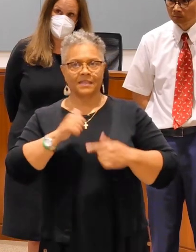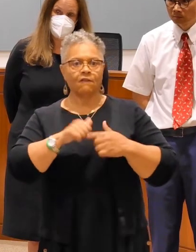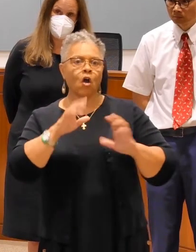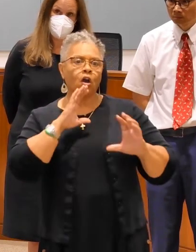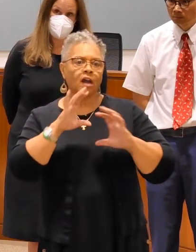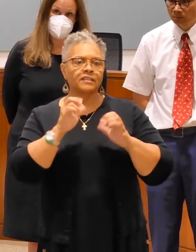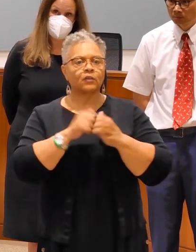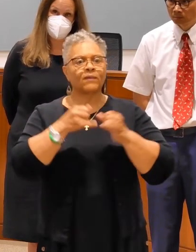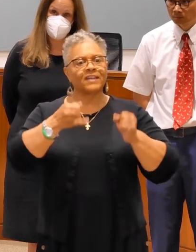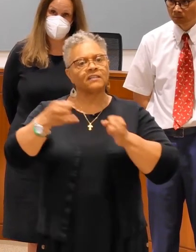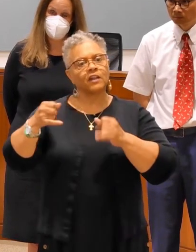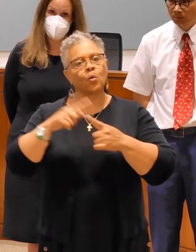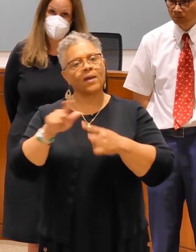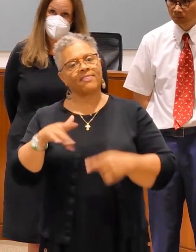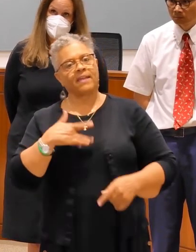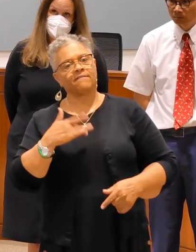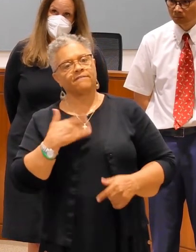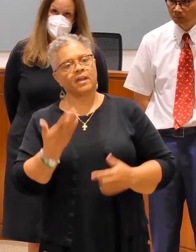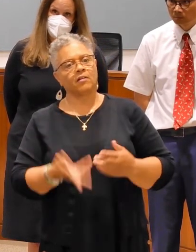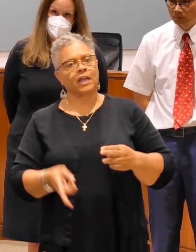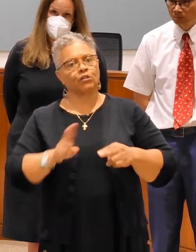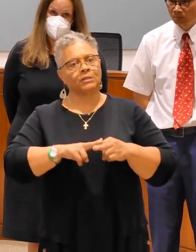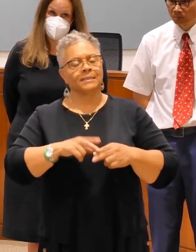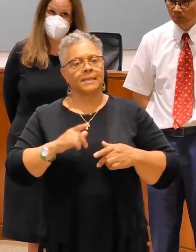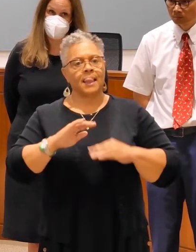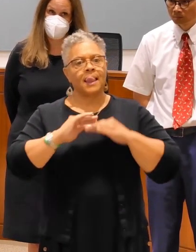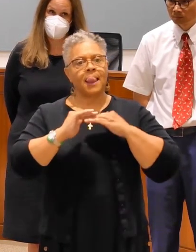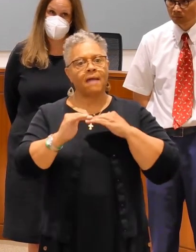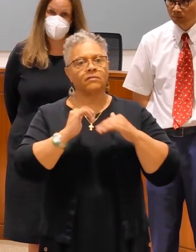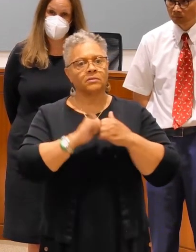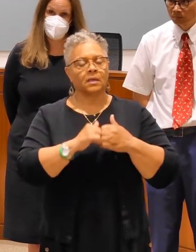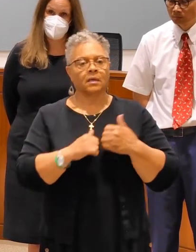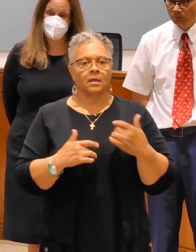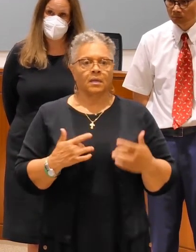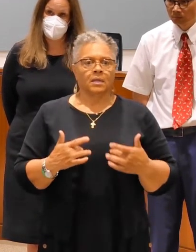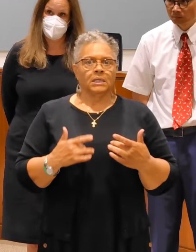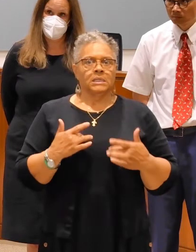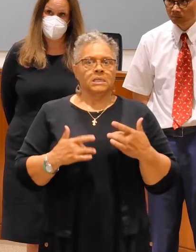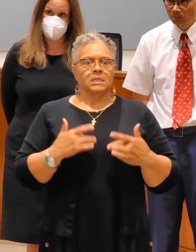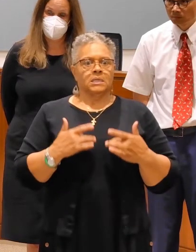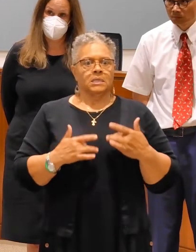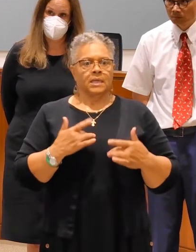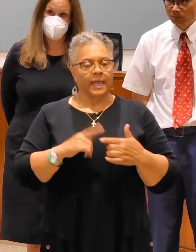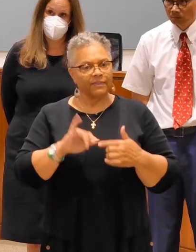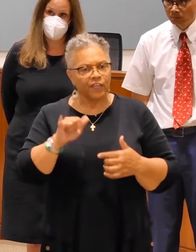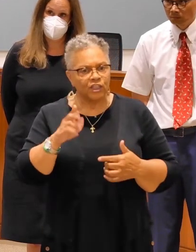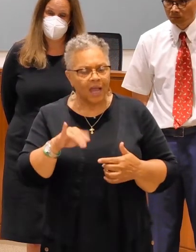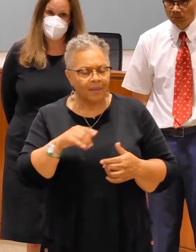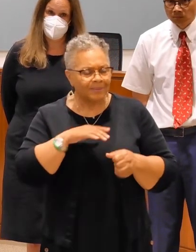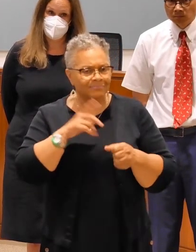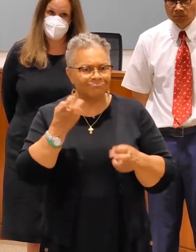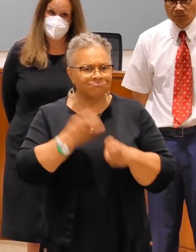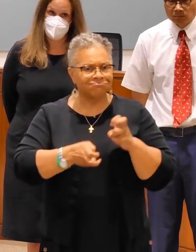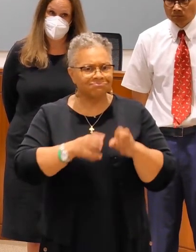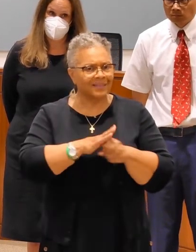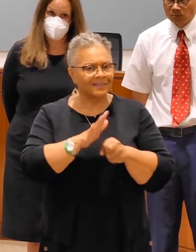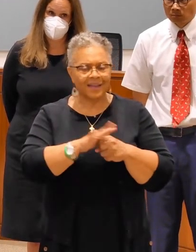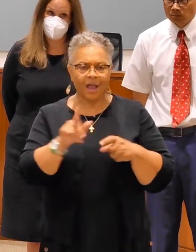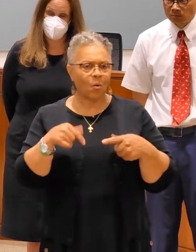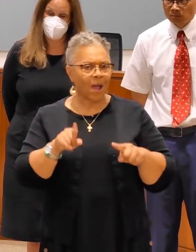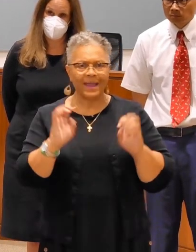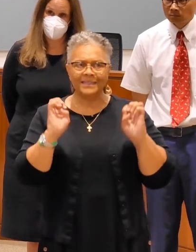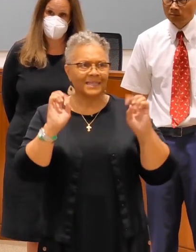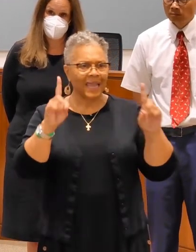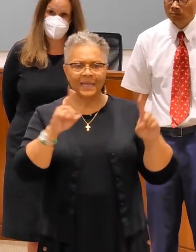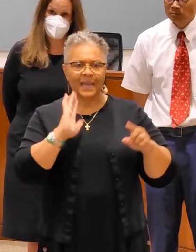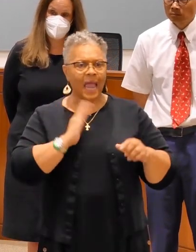with individuals where they felt increased level of anxiety. And the jobs are tough enough, right? When we're educating our children, they don't need to have the